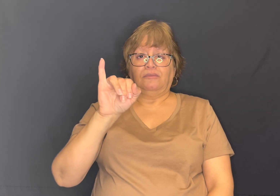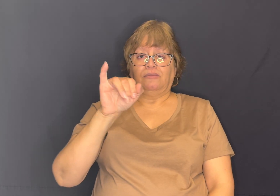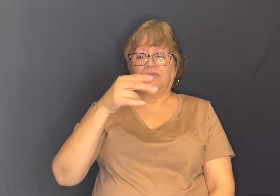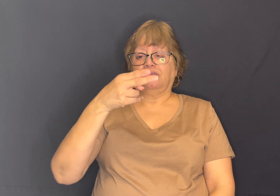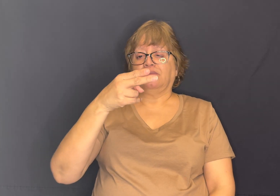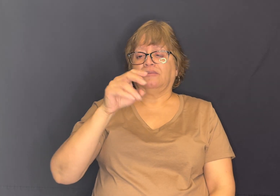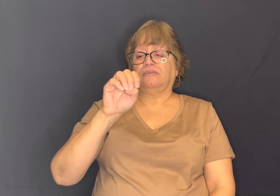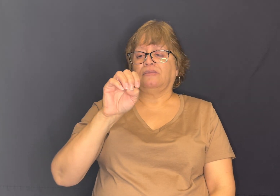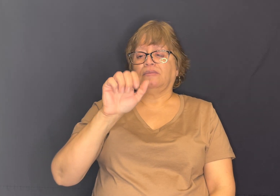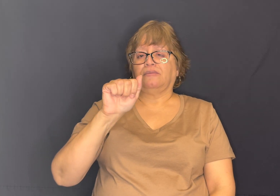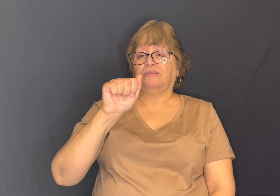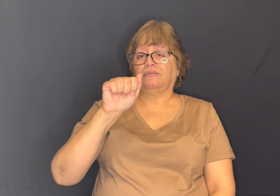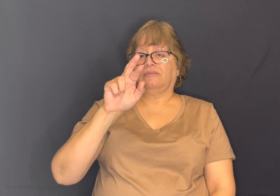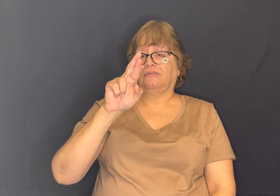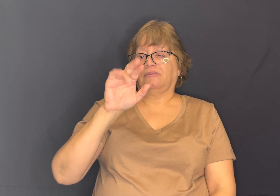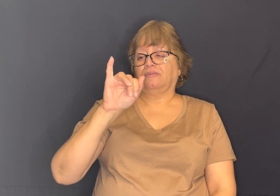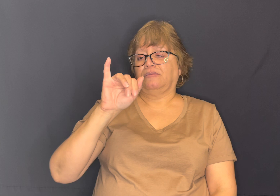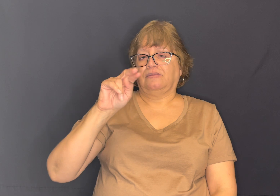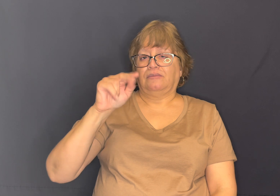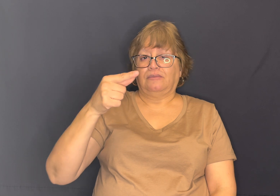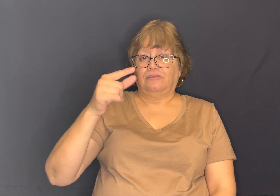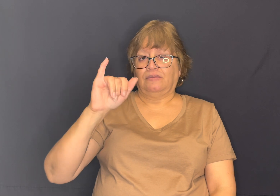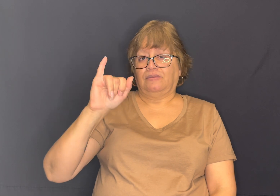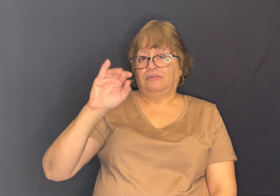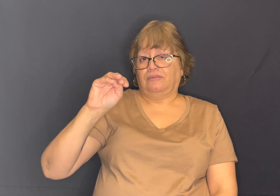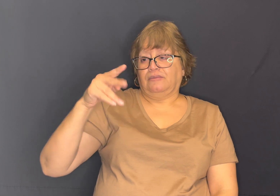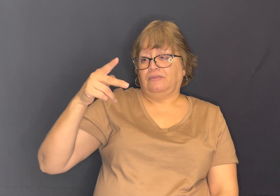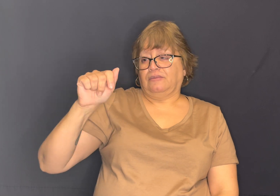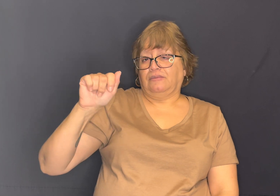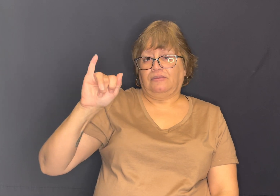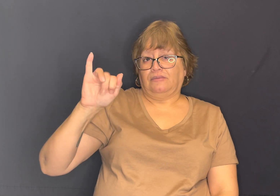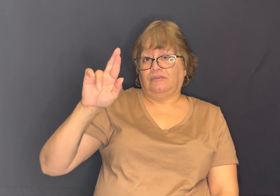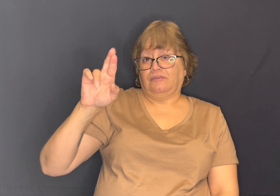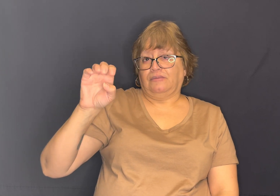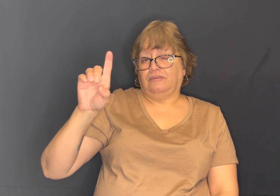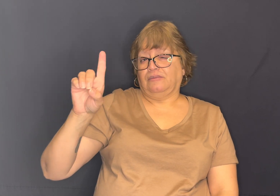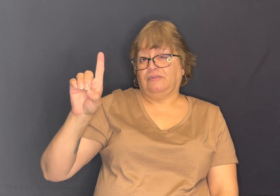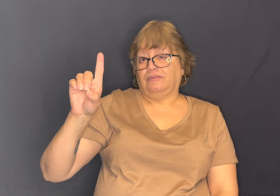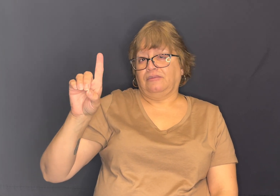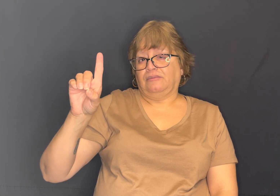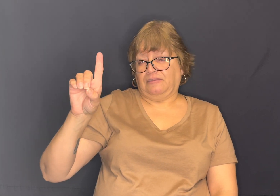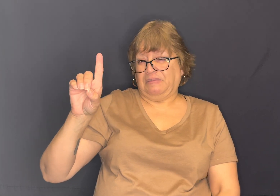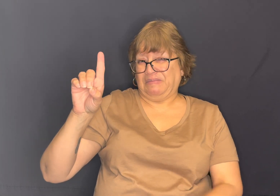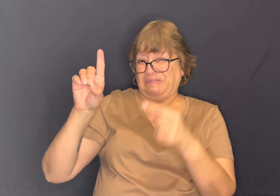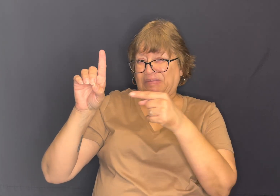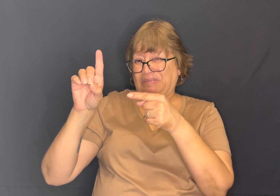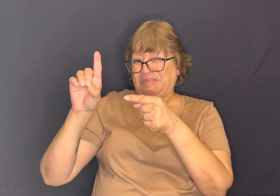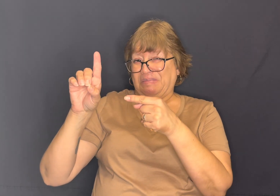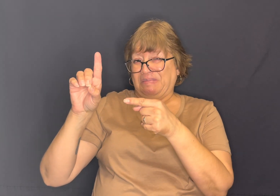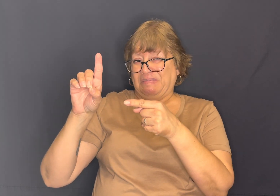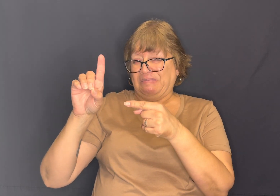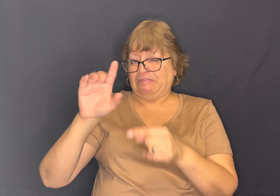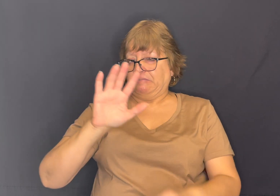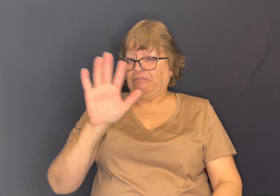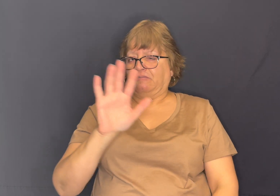Do you guys know the word hearing impaired? We sign it HI, hearing impaired.